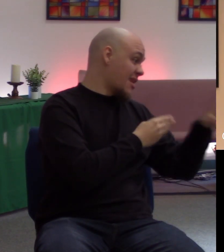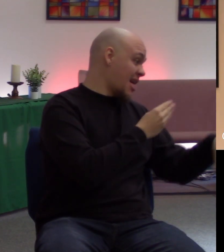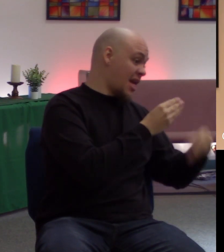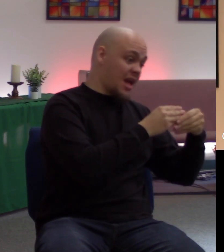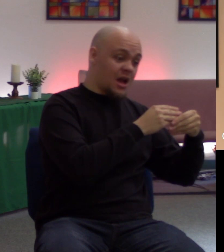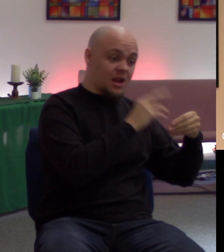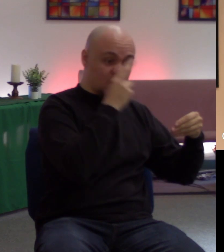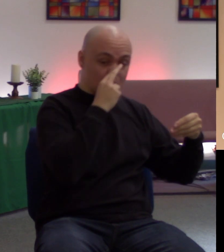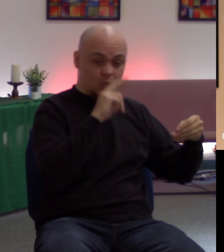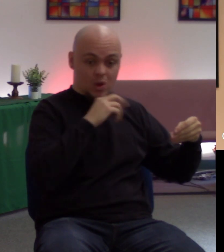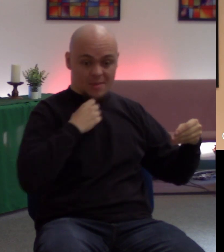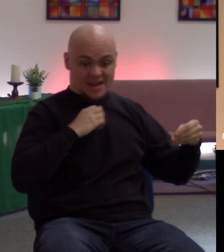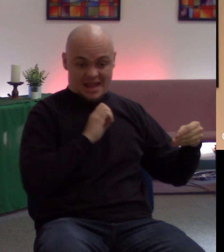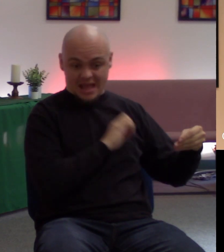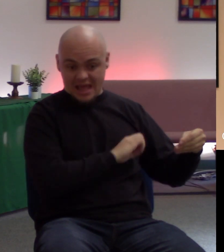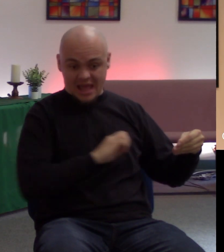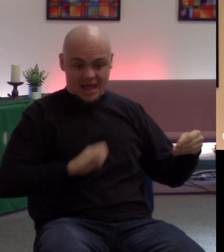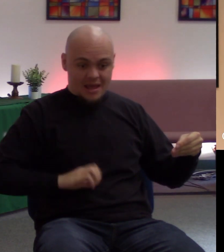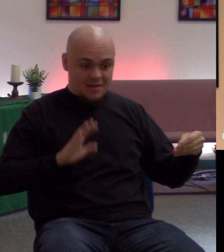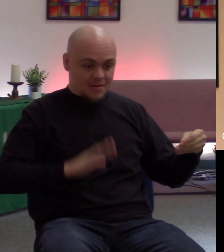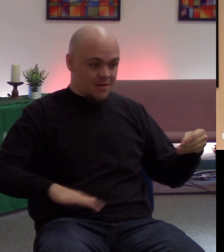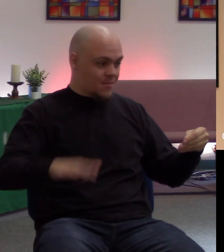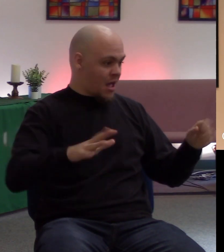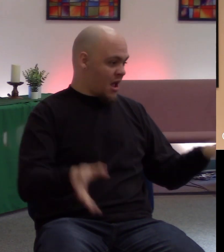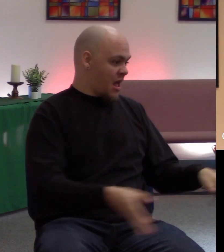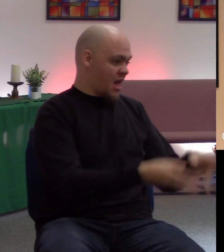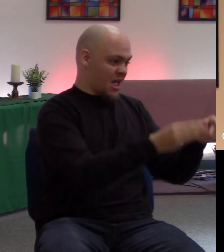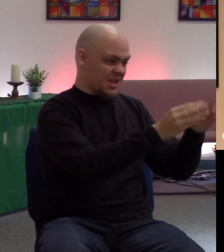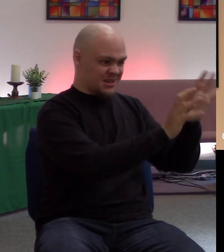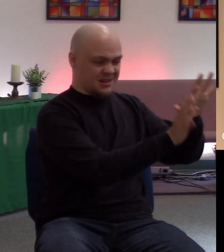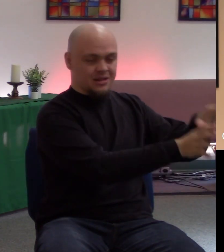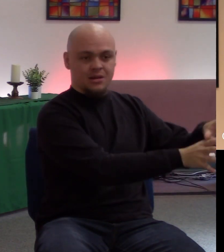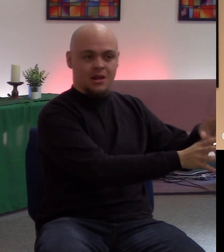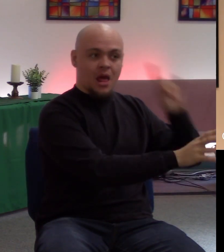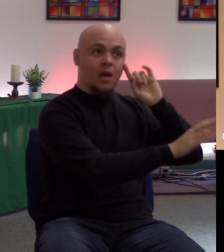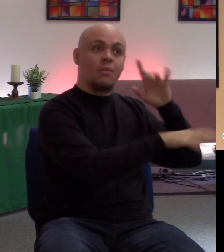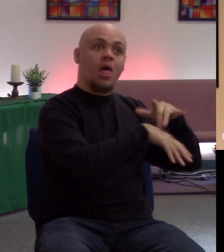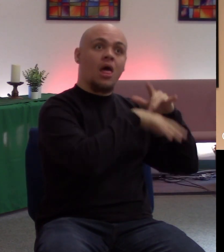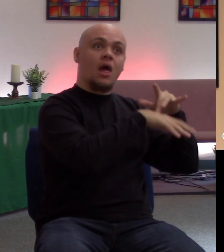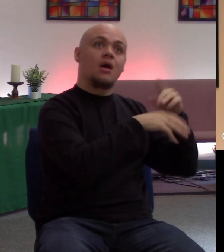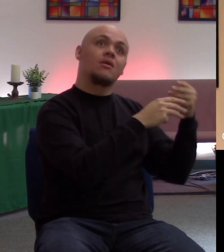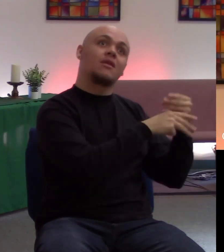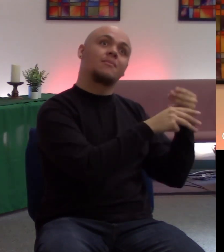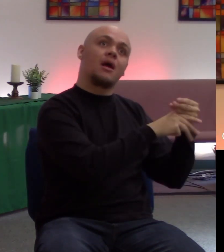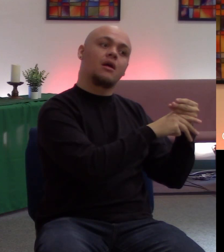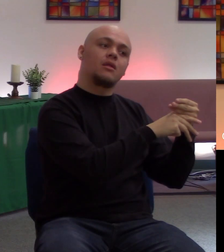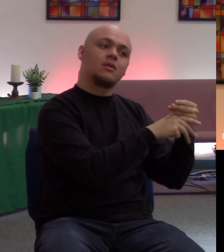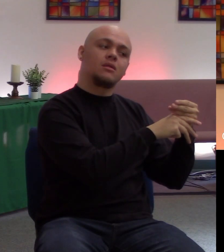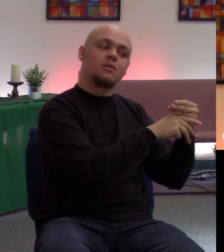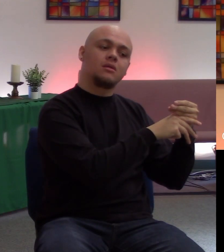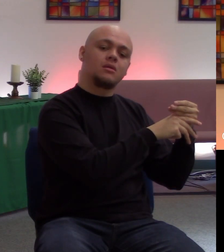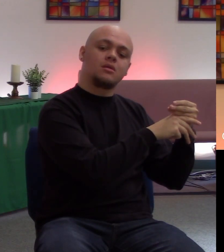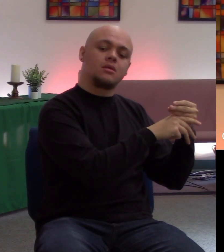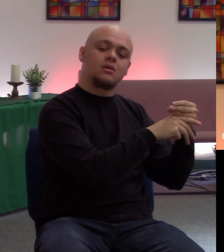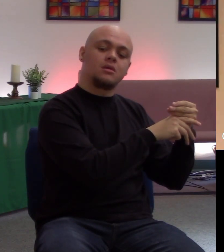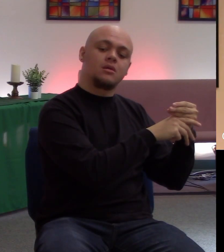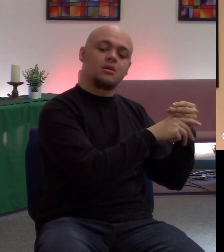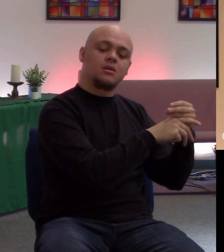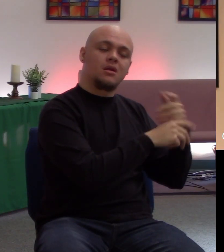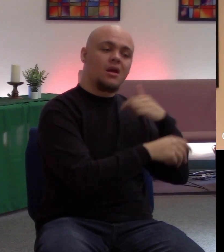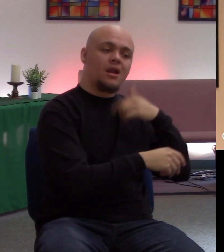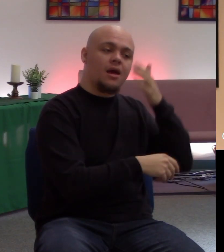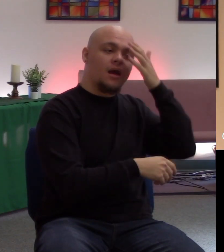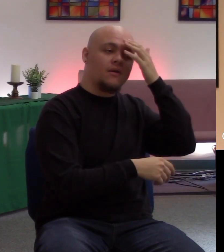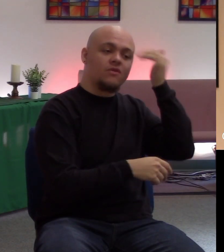Daniel, subtract, 1 week over here, and here's a Roman Empire and the founding of Persia. I'm too busy doing